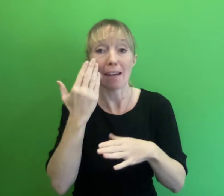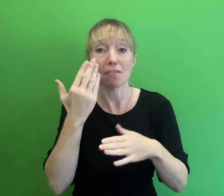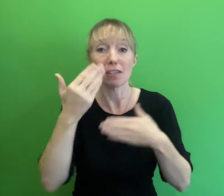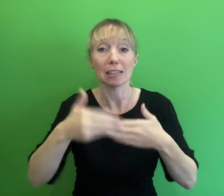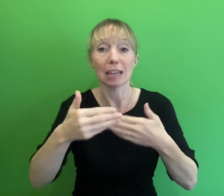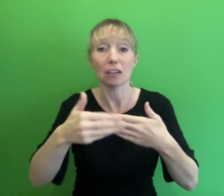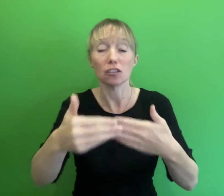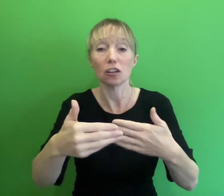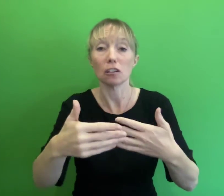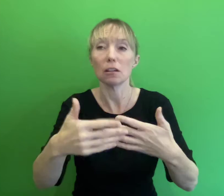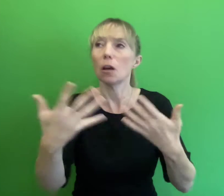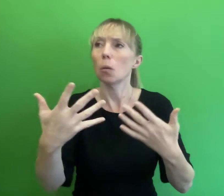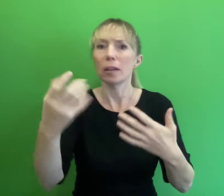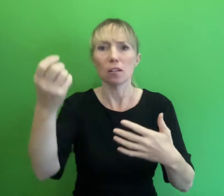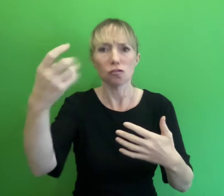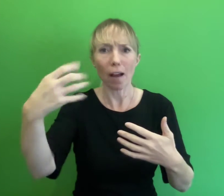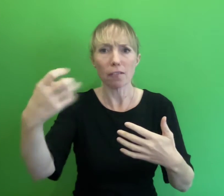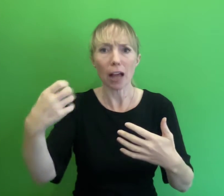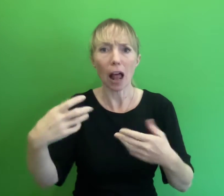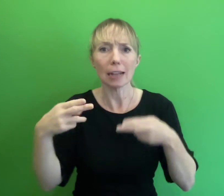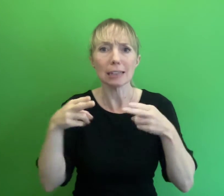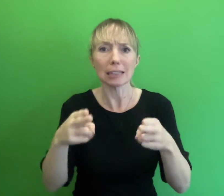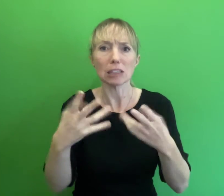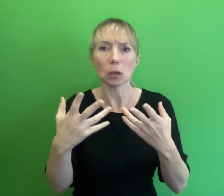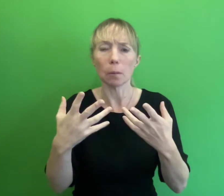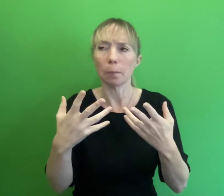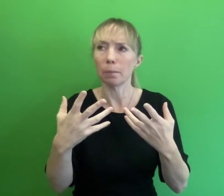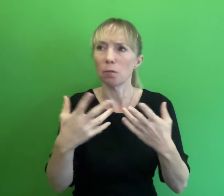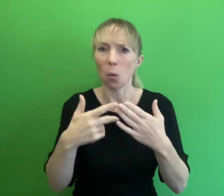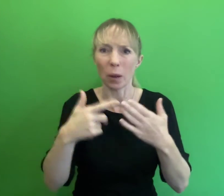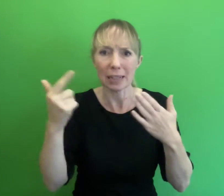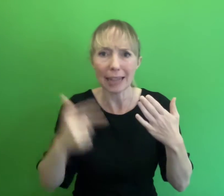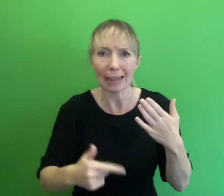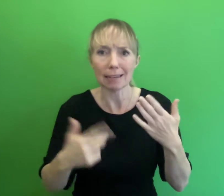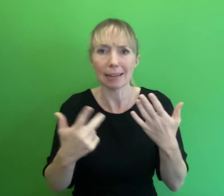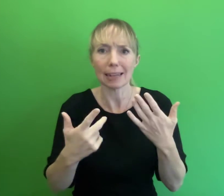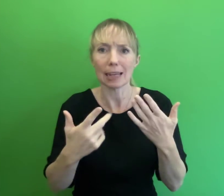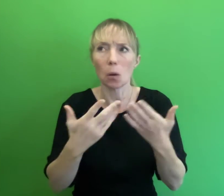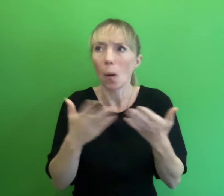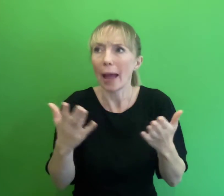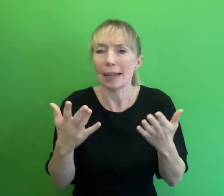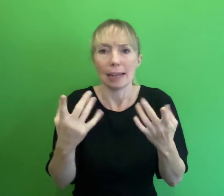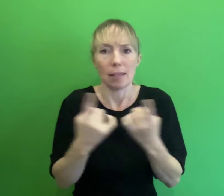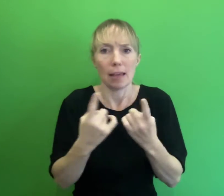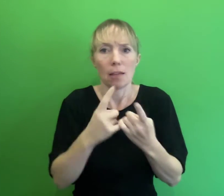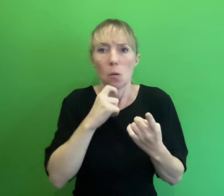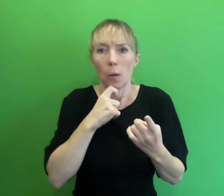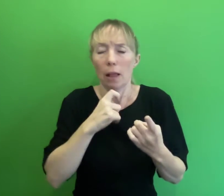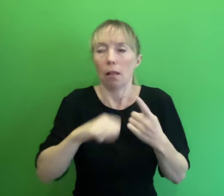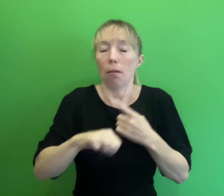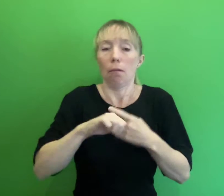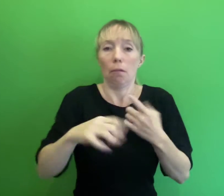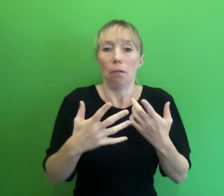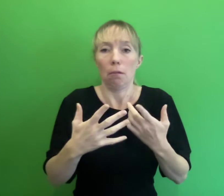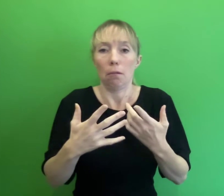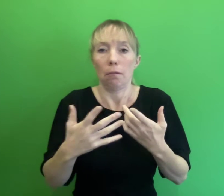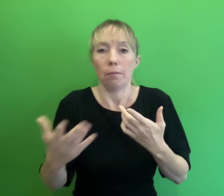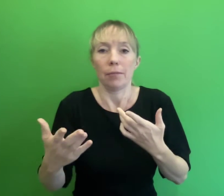traffic light system for intensity and any triggering content, advanced sites of any images and text to consider,